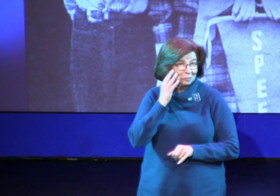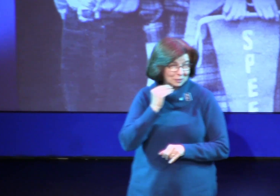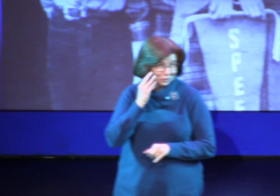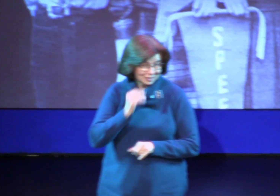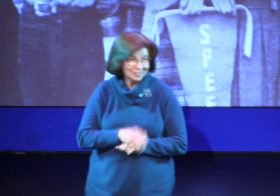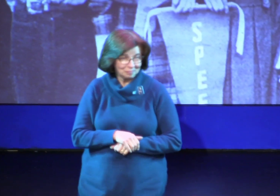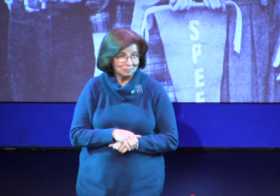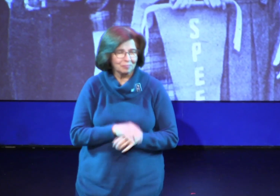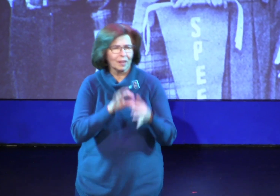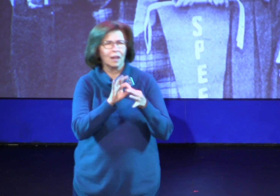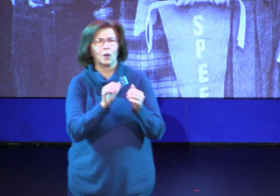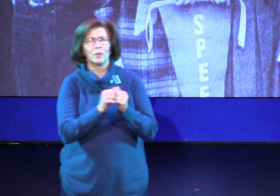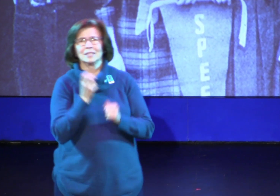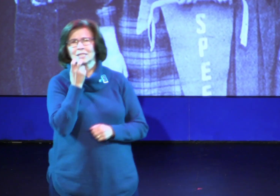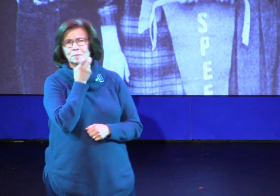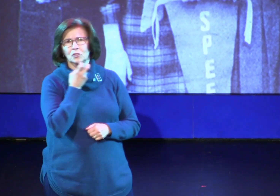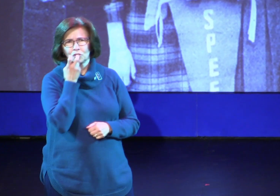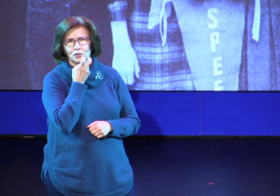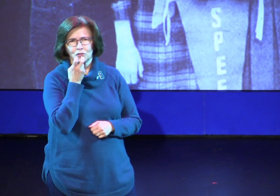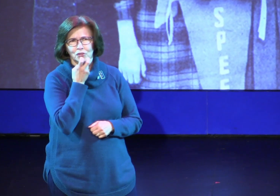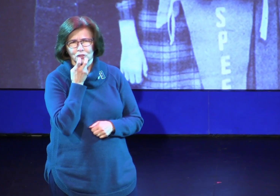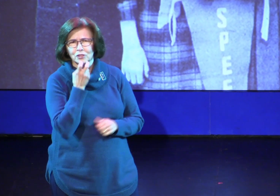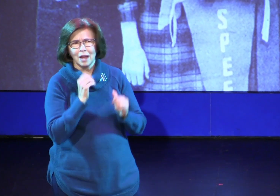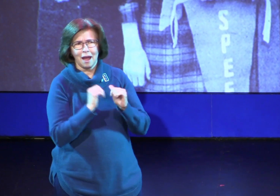This is my class, the school for the deaf I attended.